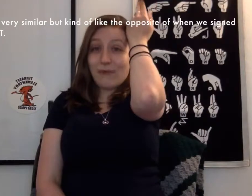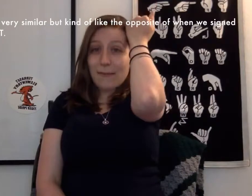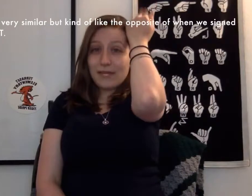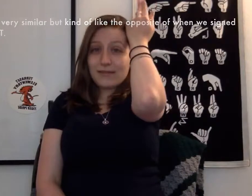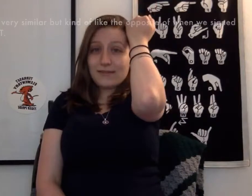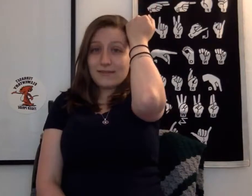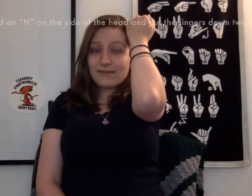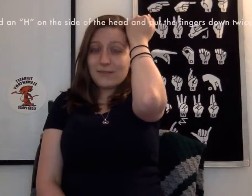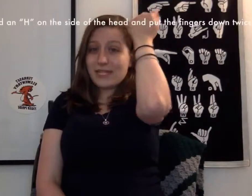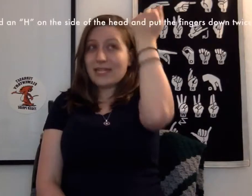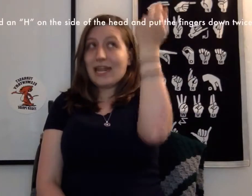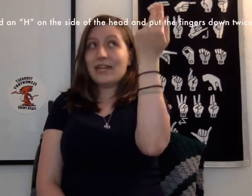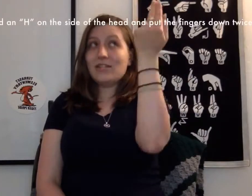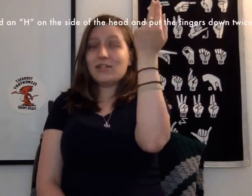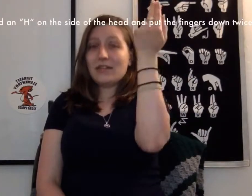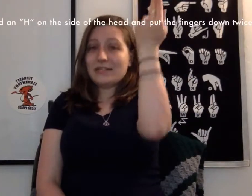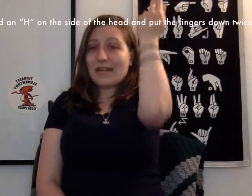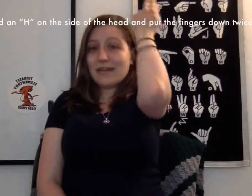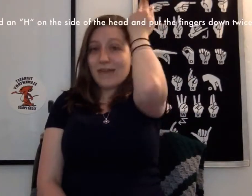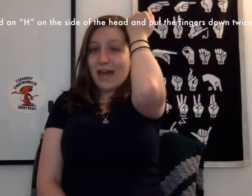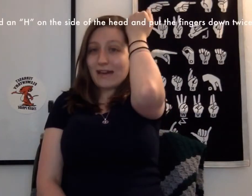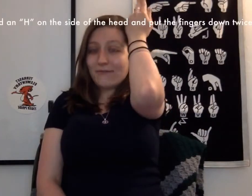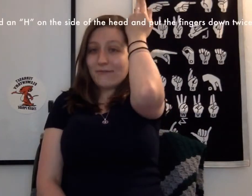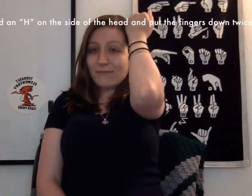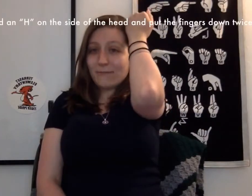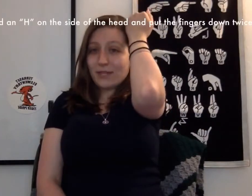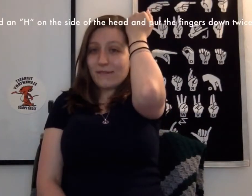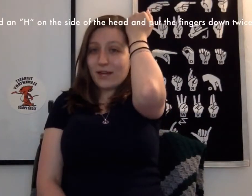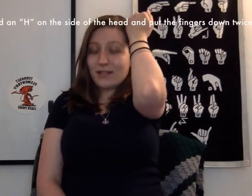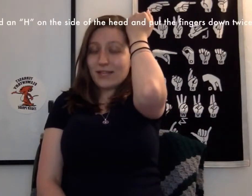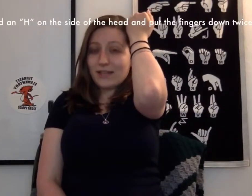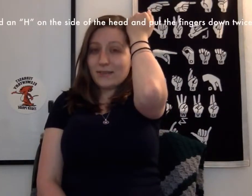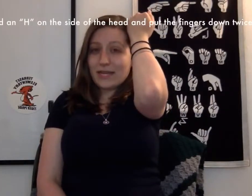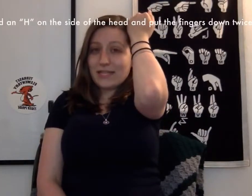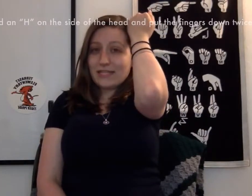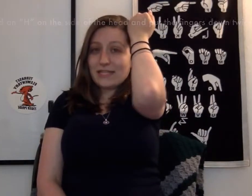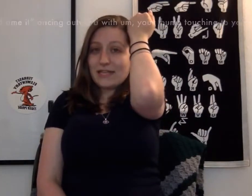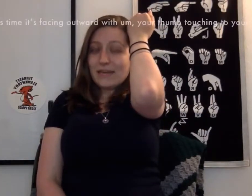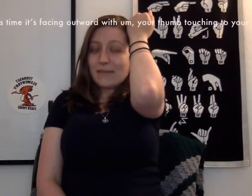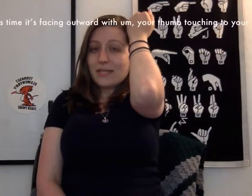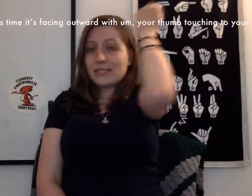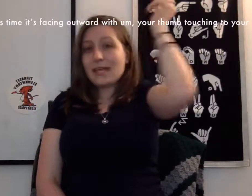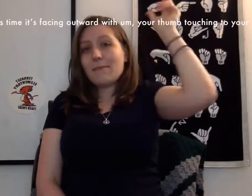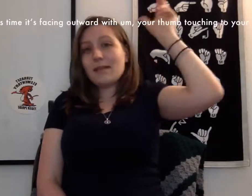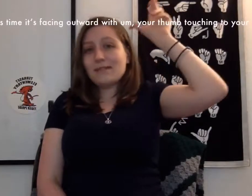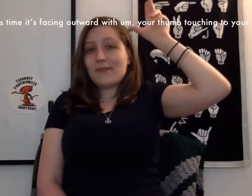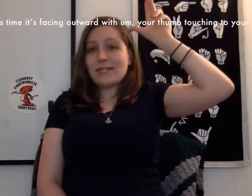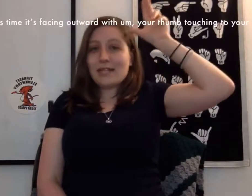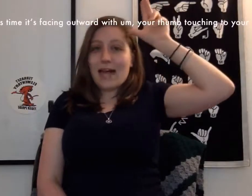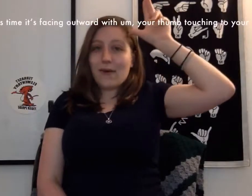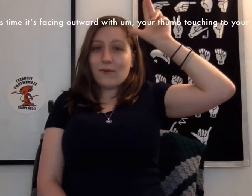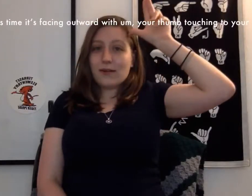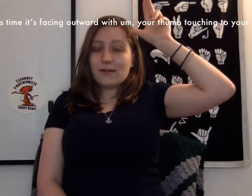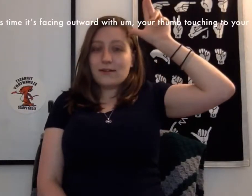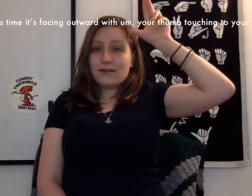rabbit. We did an H on the side of the head and put the fingers down twice, but this time it's facing outward